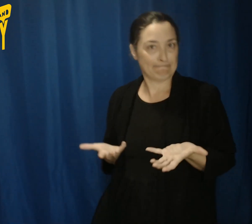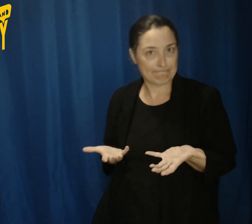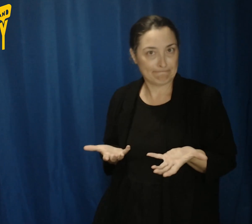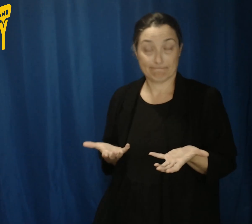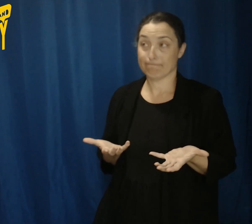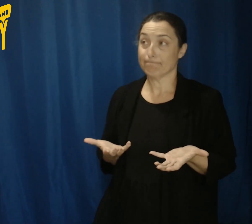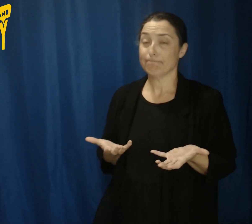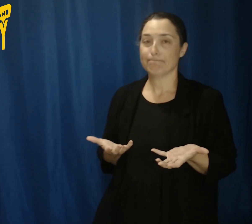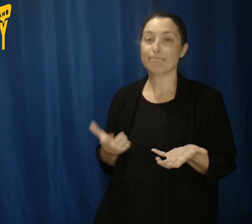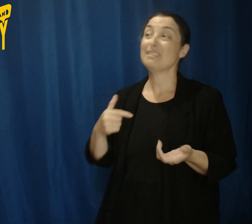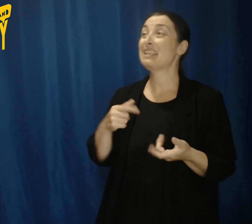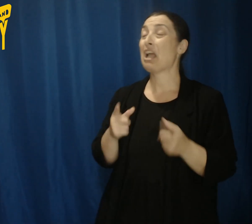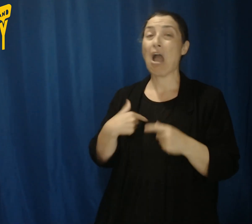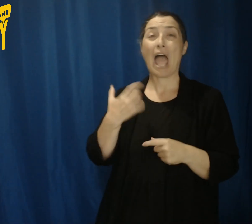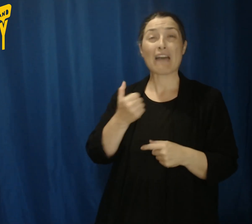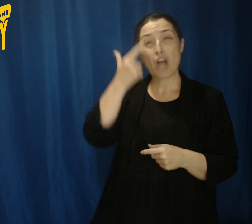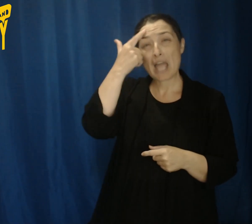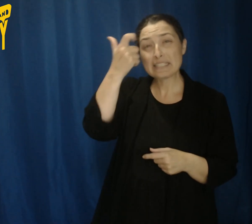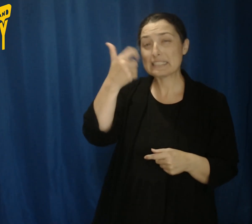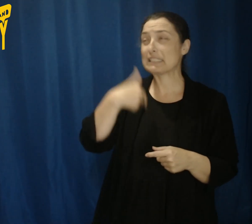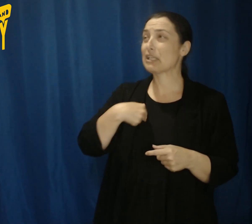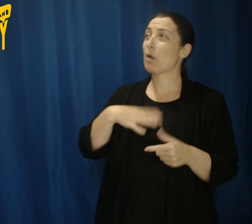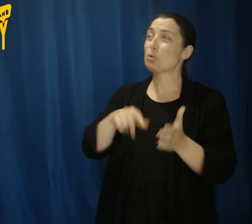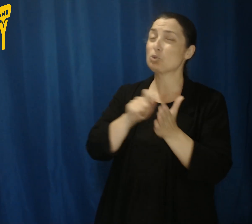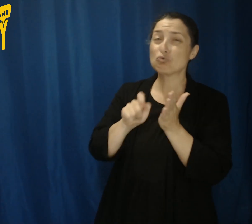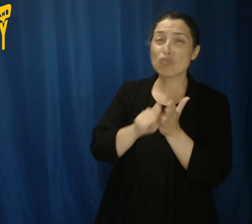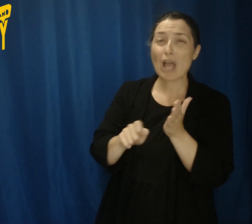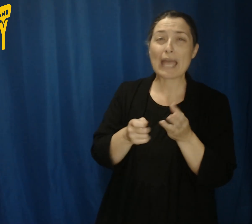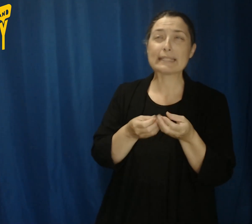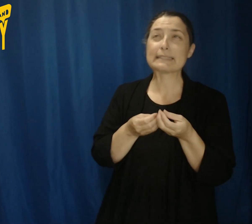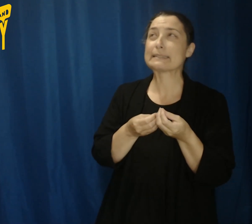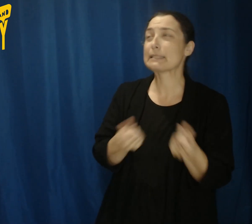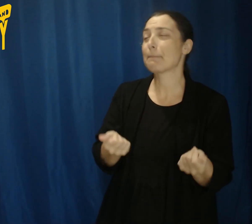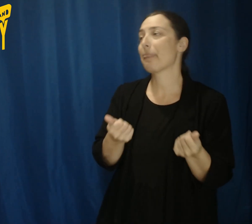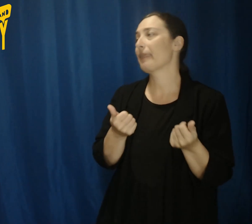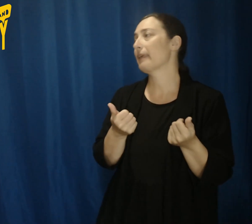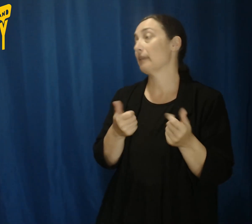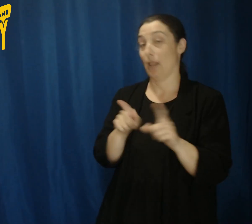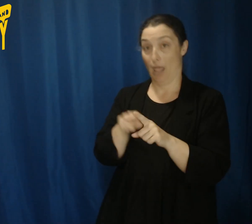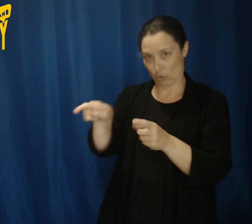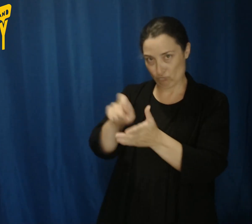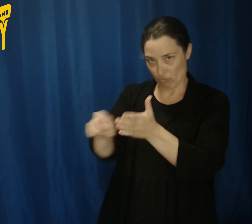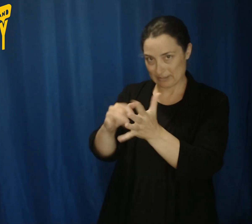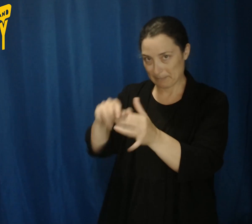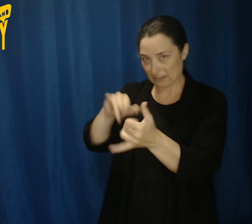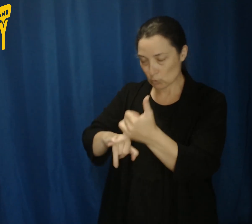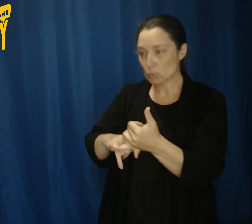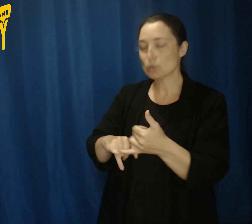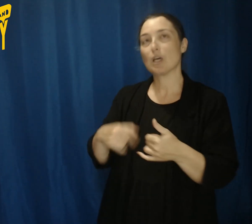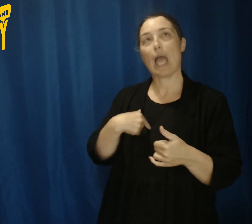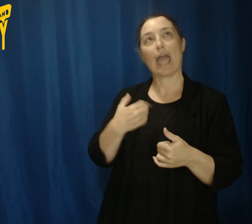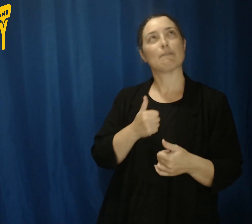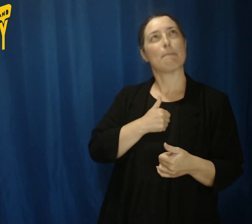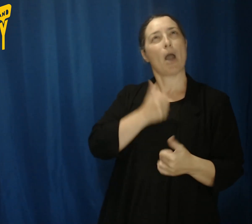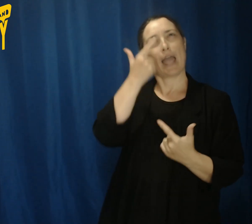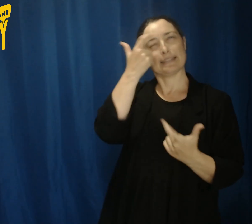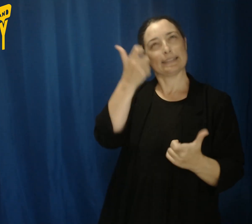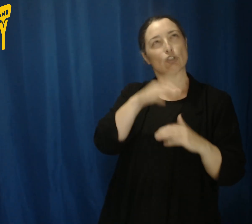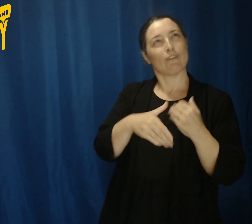maybe I want to write something like you write specials, but I'll have my own idea about something that I want to write.